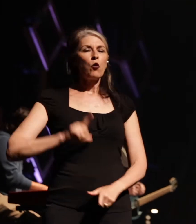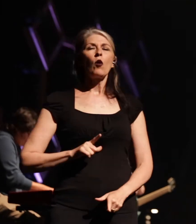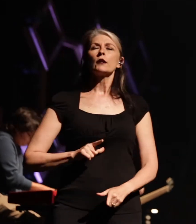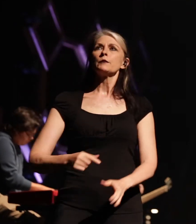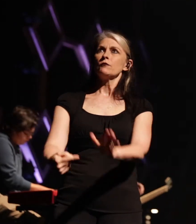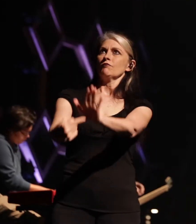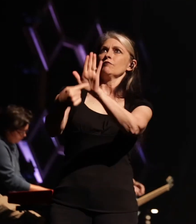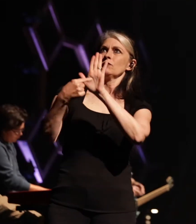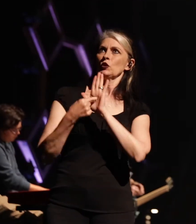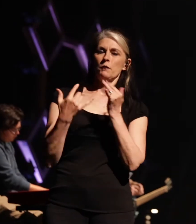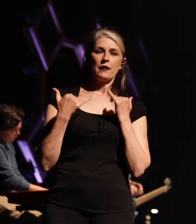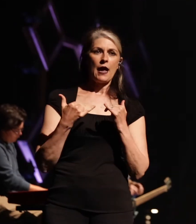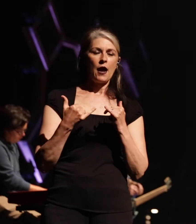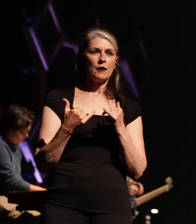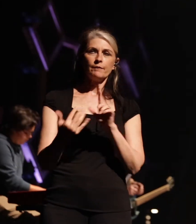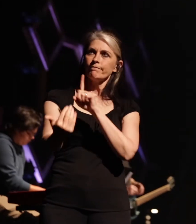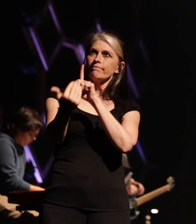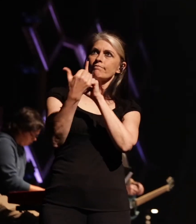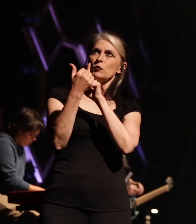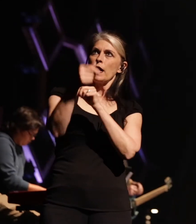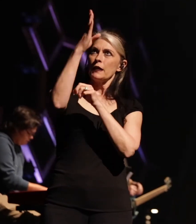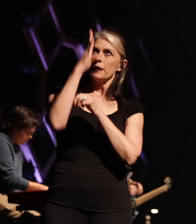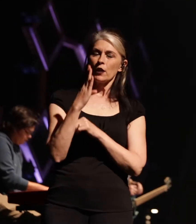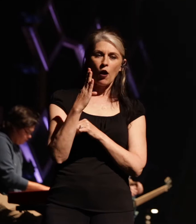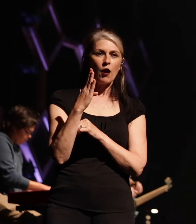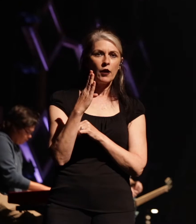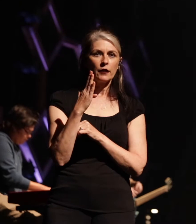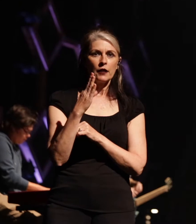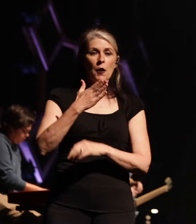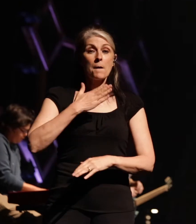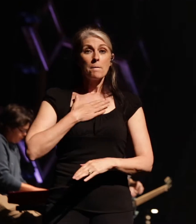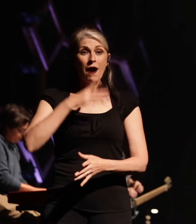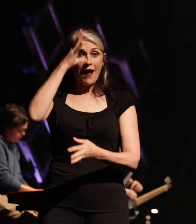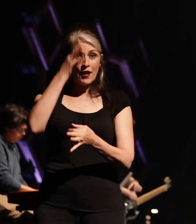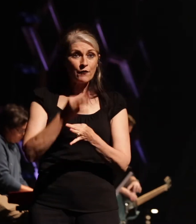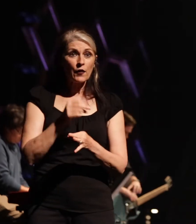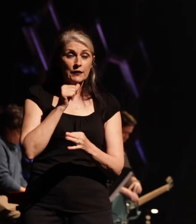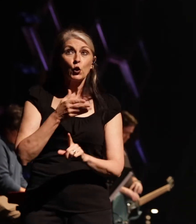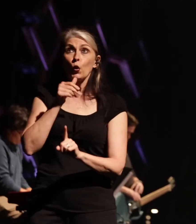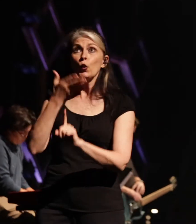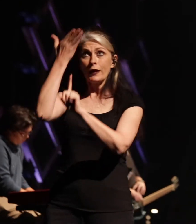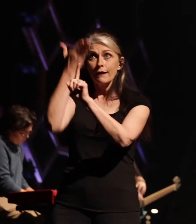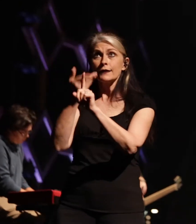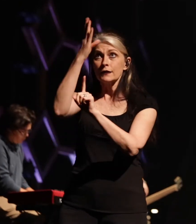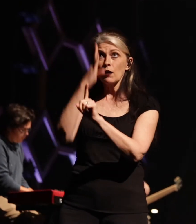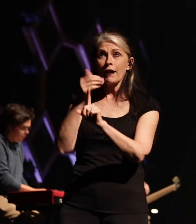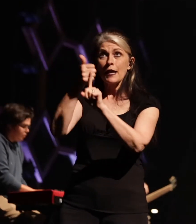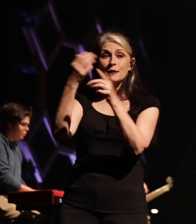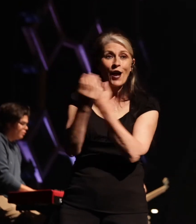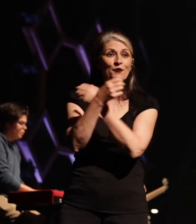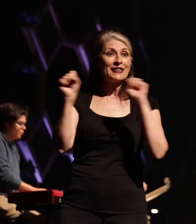now. God's reminding me that my faith is in who God is and how he